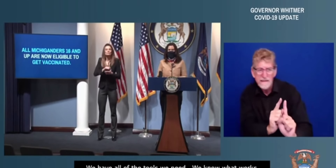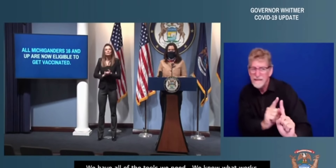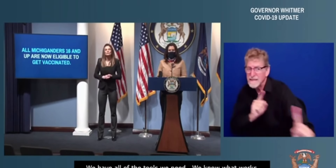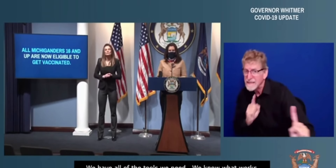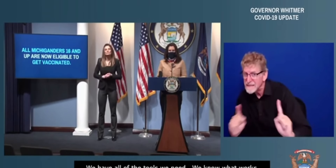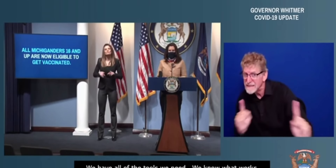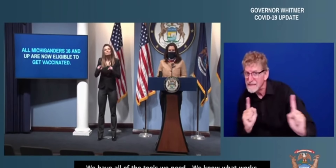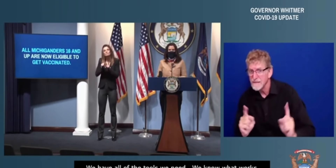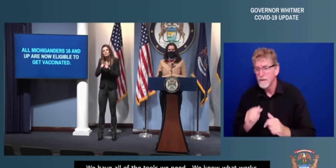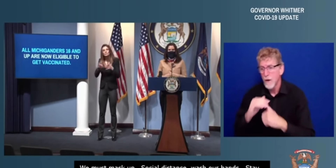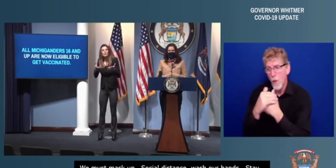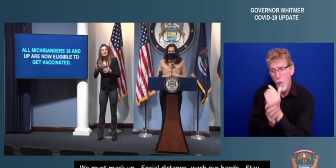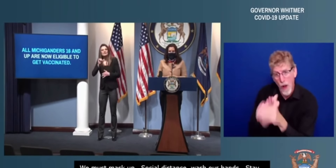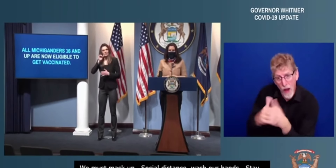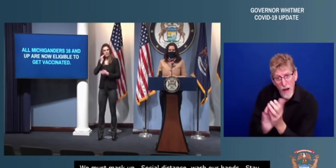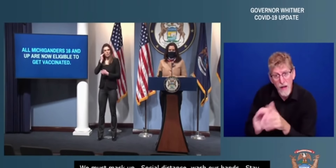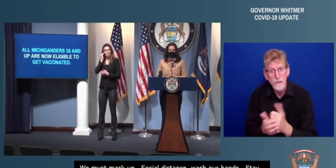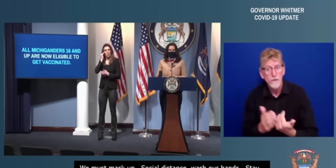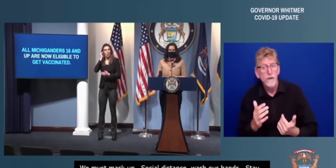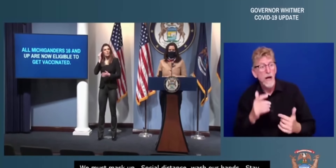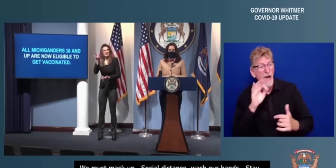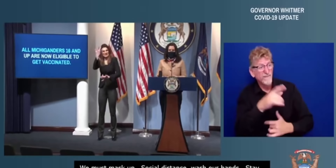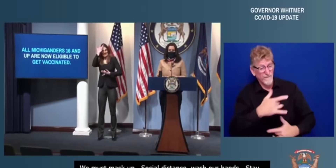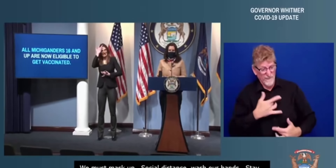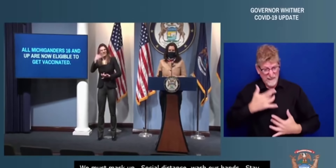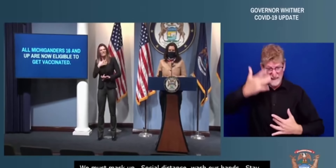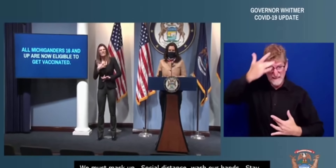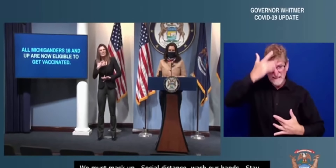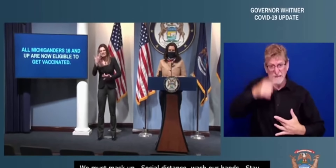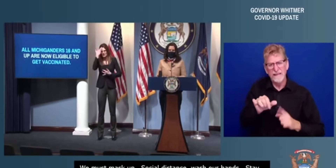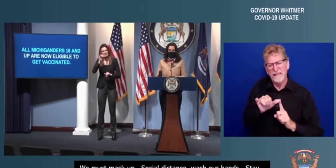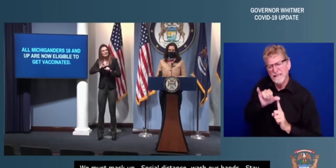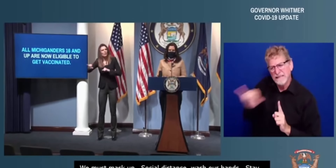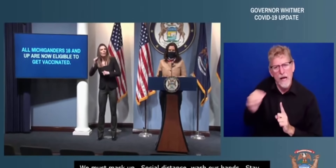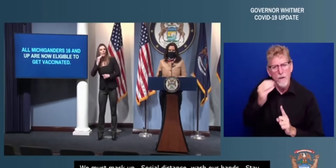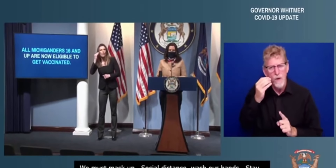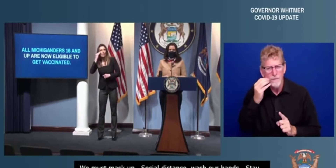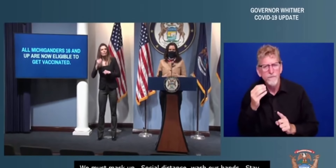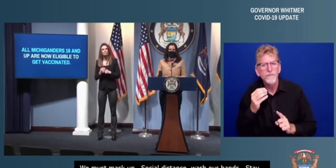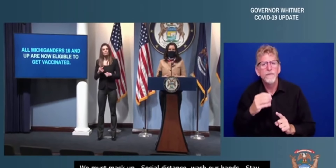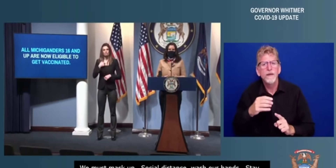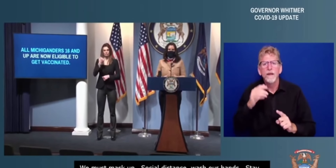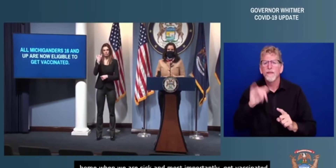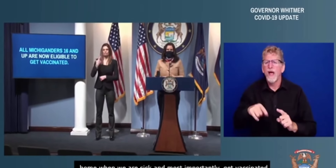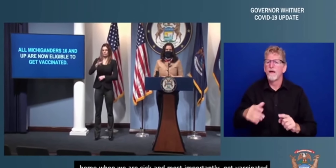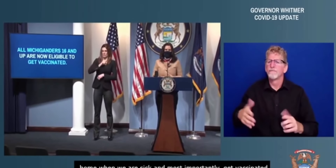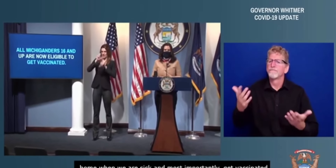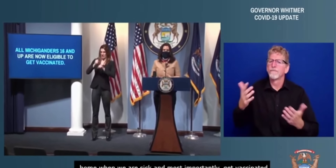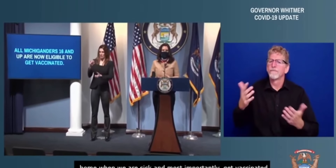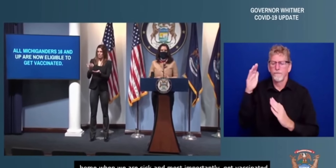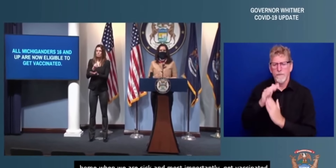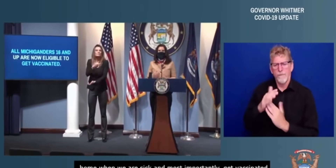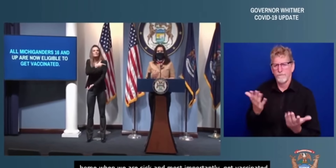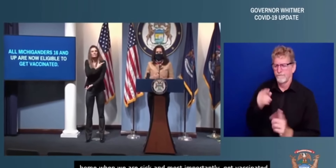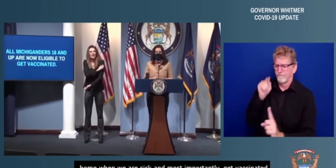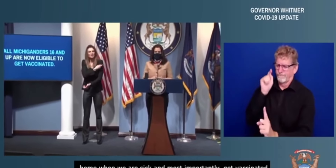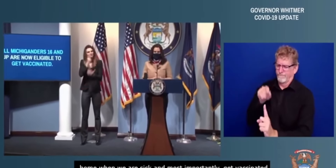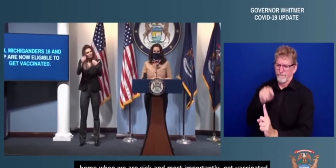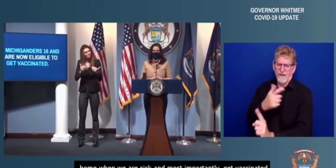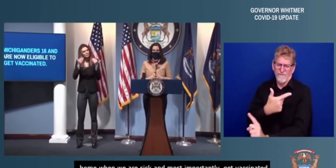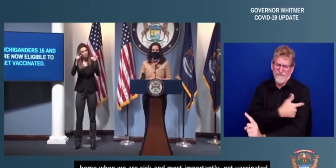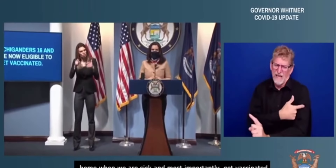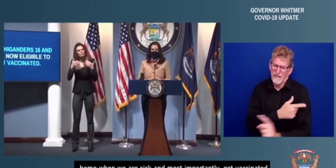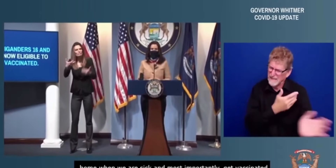most importantly, get vaccinated as soon as possible. Our effective vaccine response is a